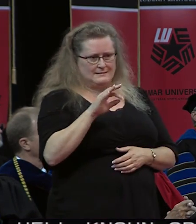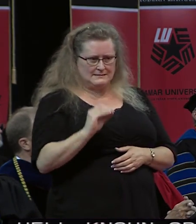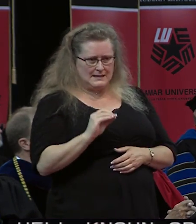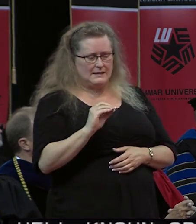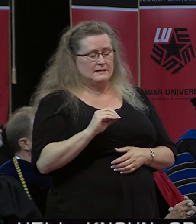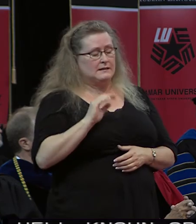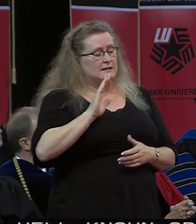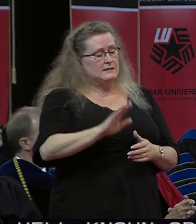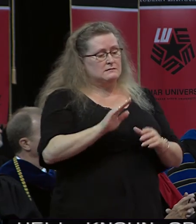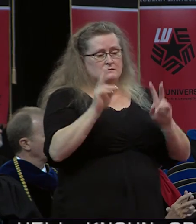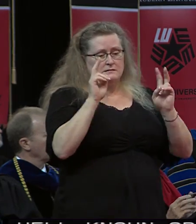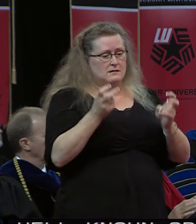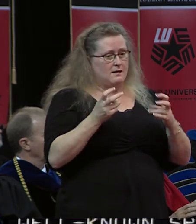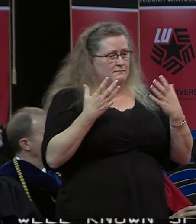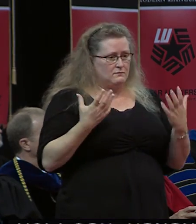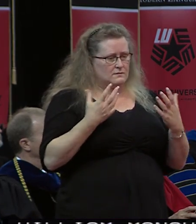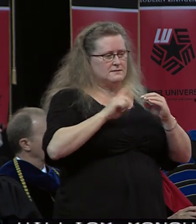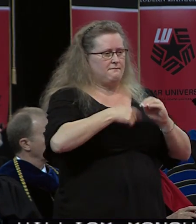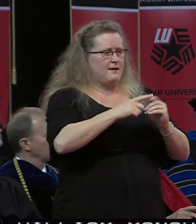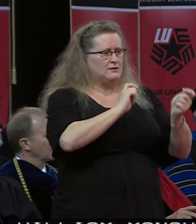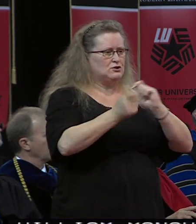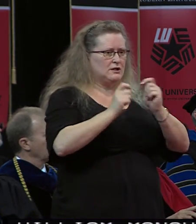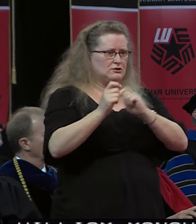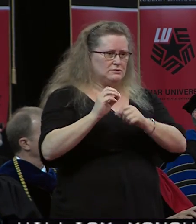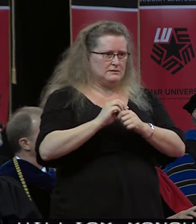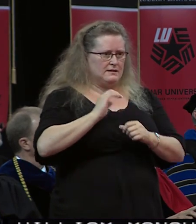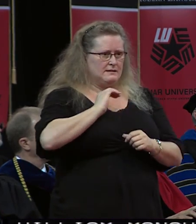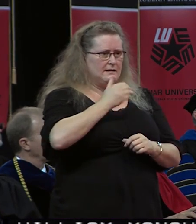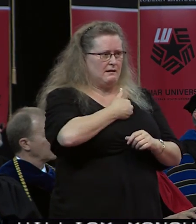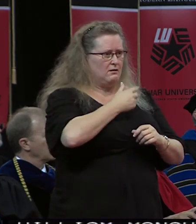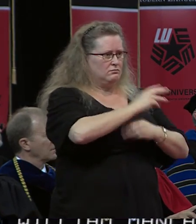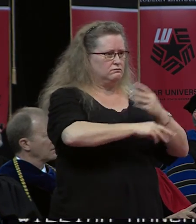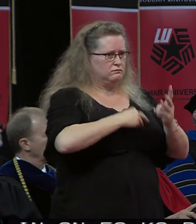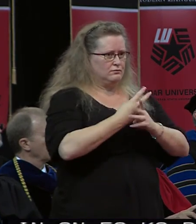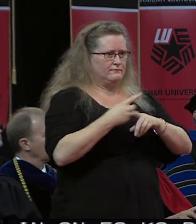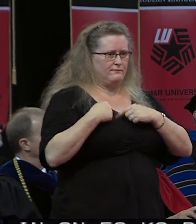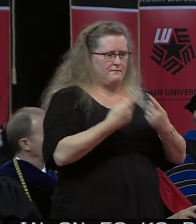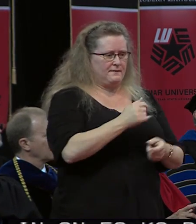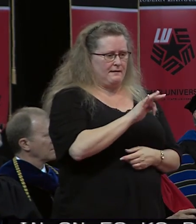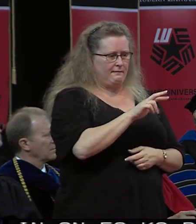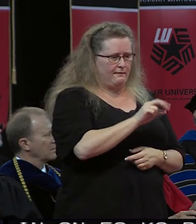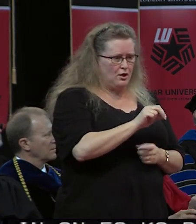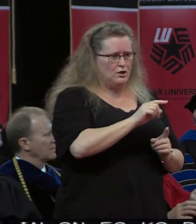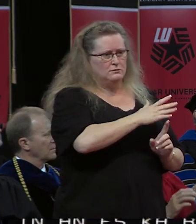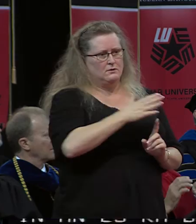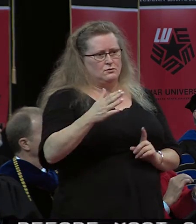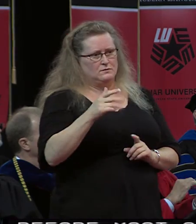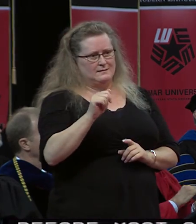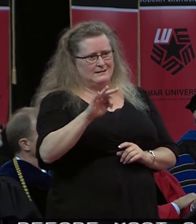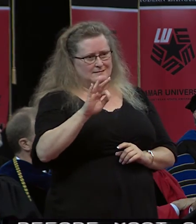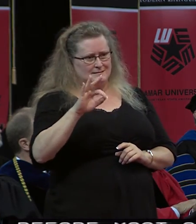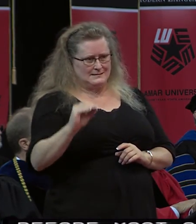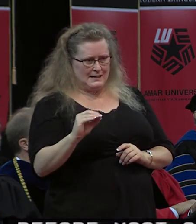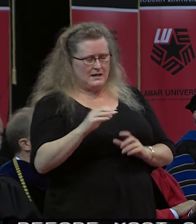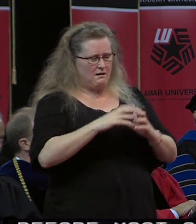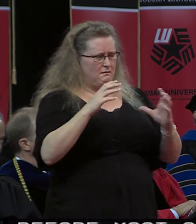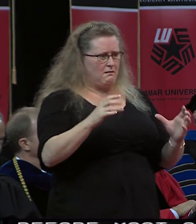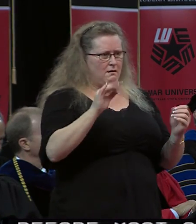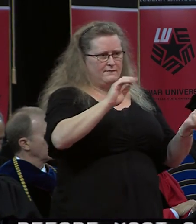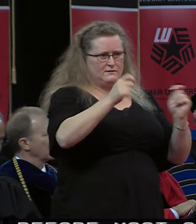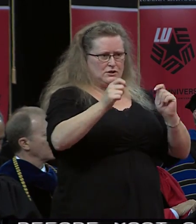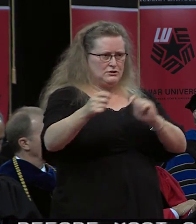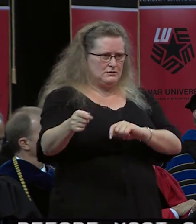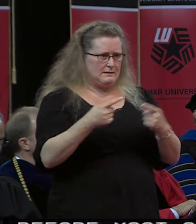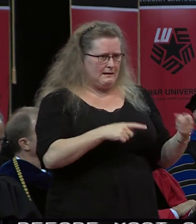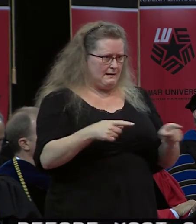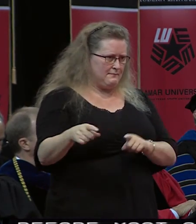reflections on the changes in our society from 1930 to 1990, 60 years. A lot of changes happened during that time. A